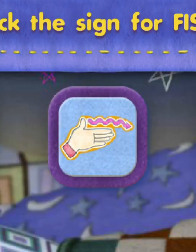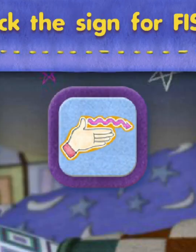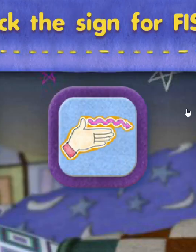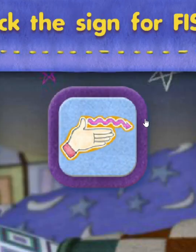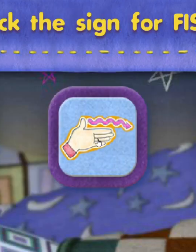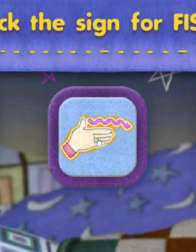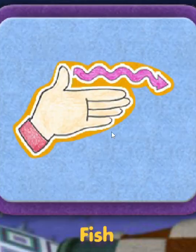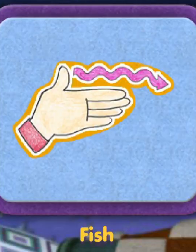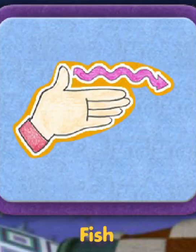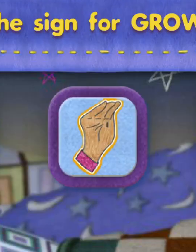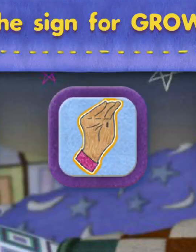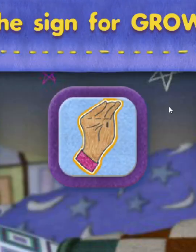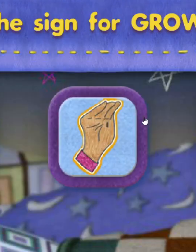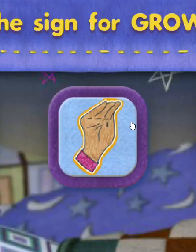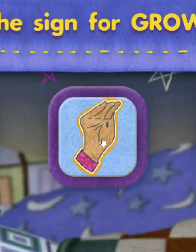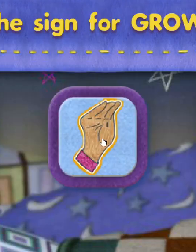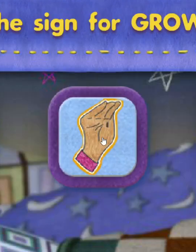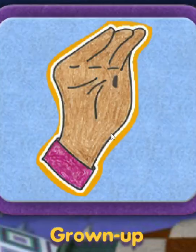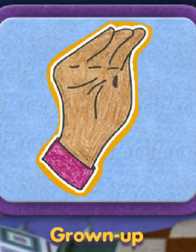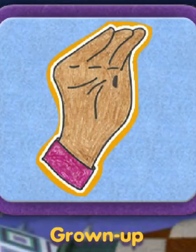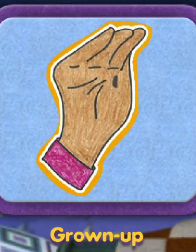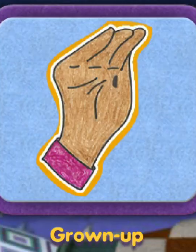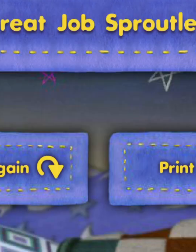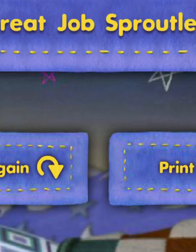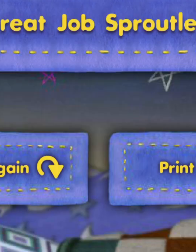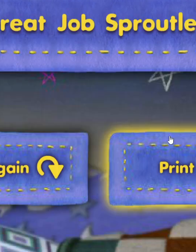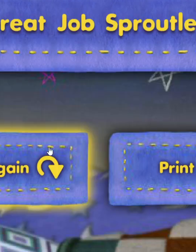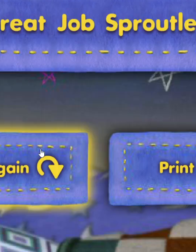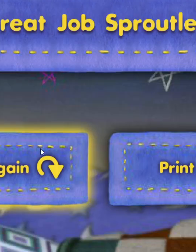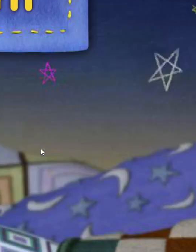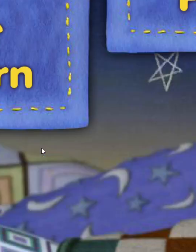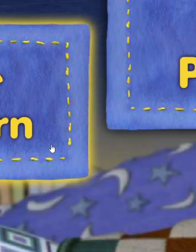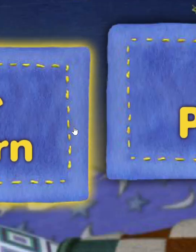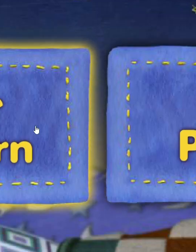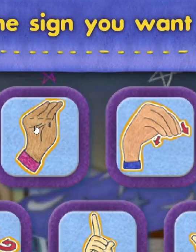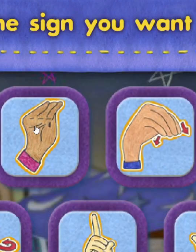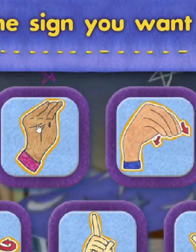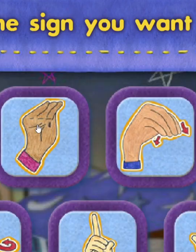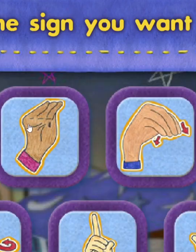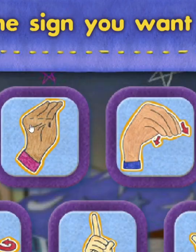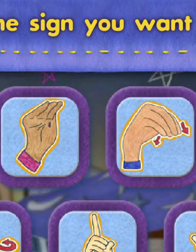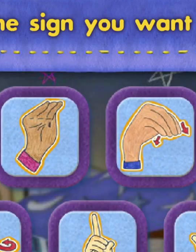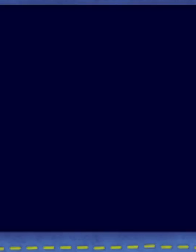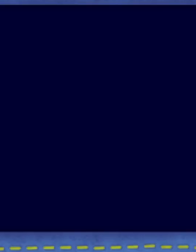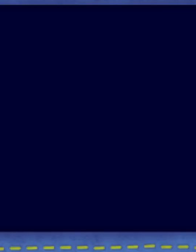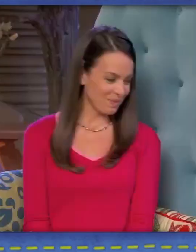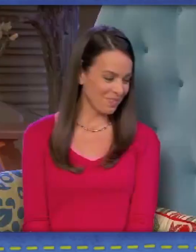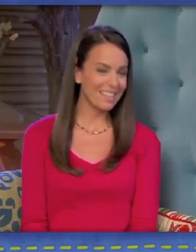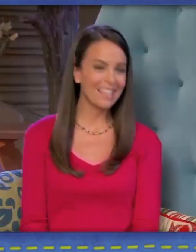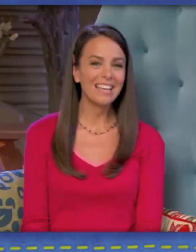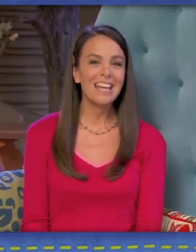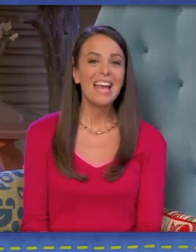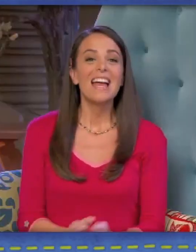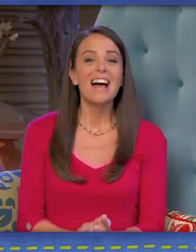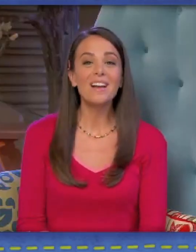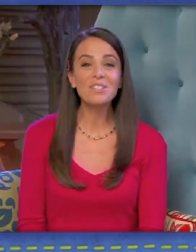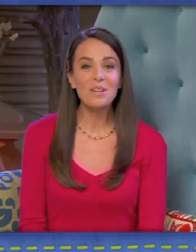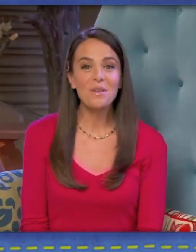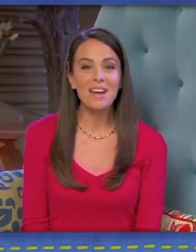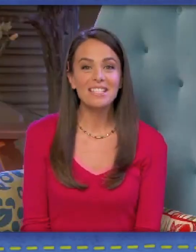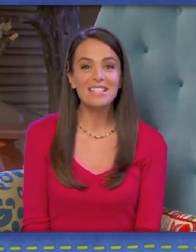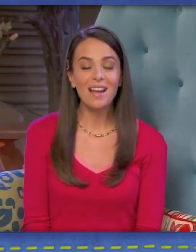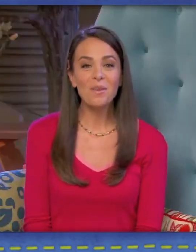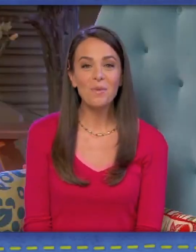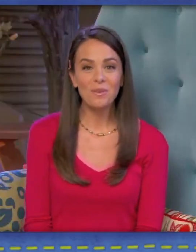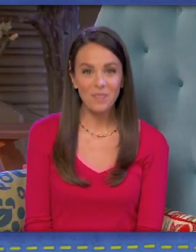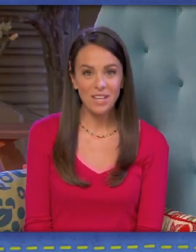Great job. Select the. Which sign? This is the. Great. Learn. Choose the word. I'll show